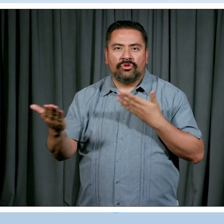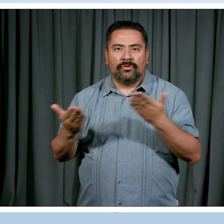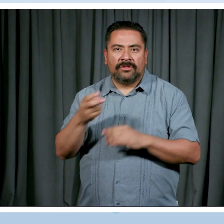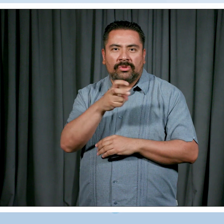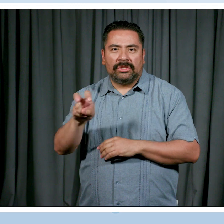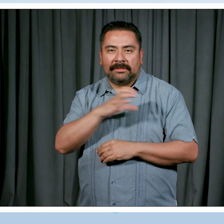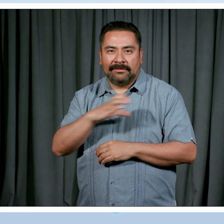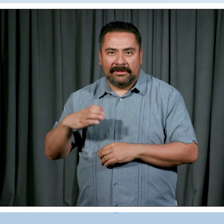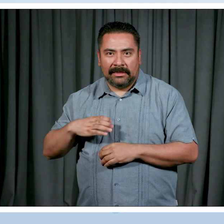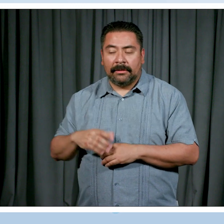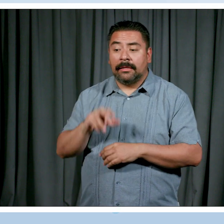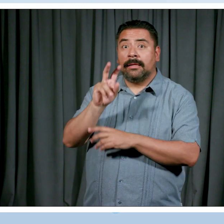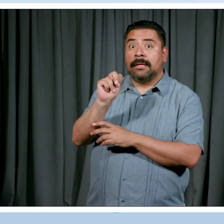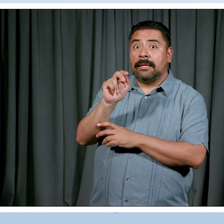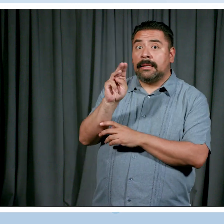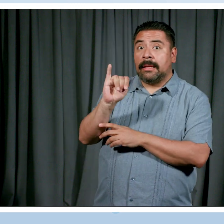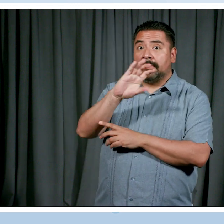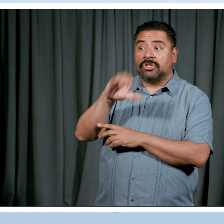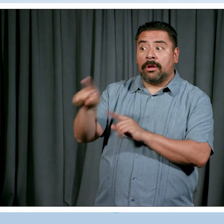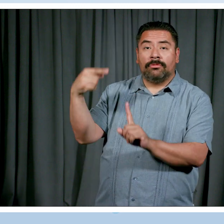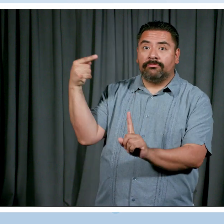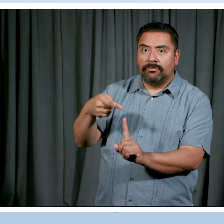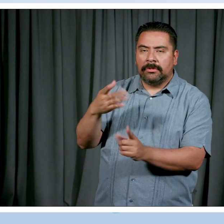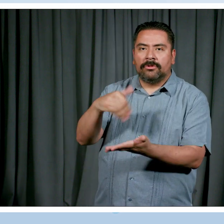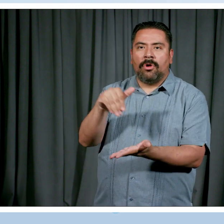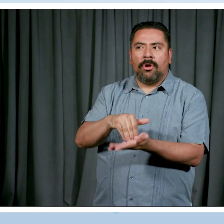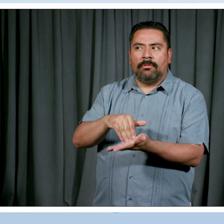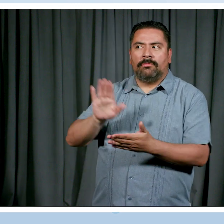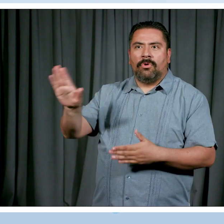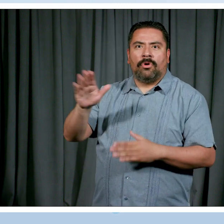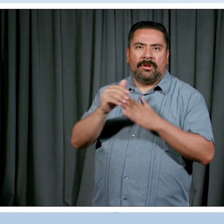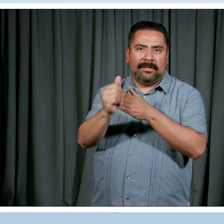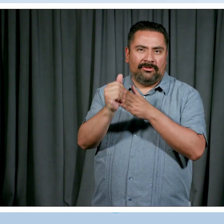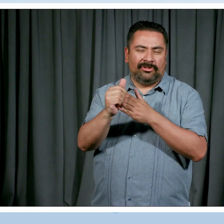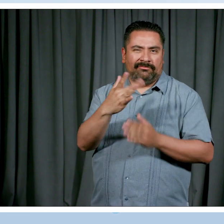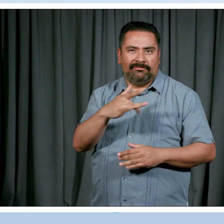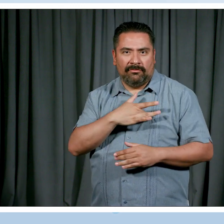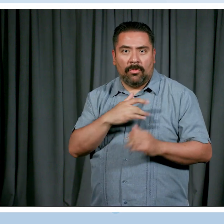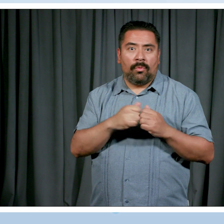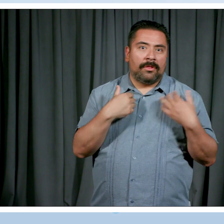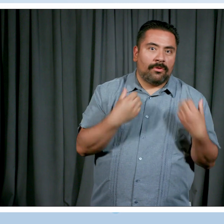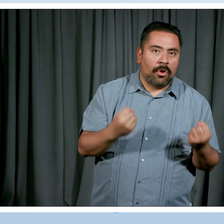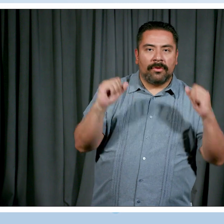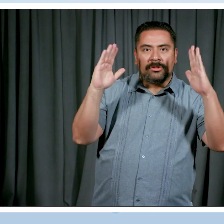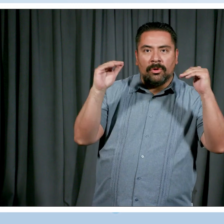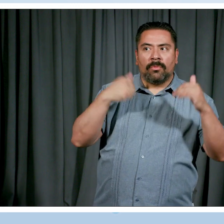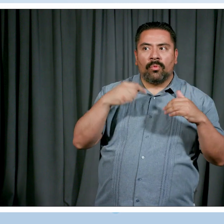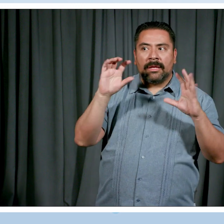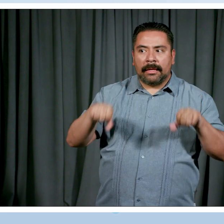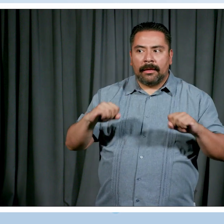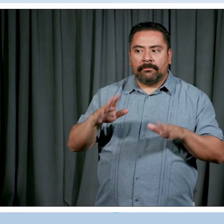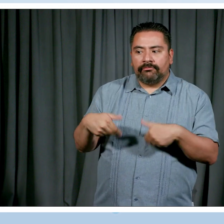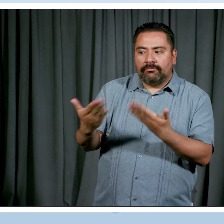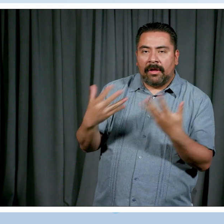Transition Committee. NAMI Chicago's message is at the heart of Alexa's leadership, that with courage and hope, we can bring